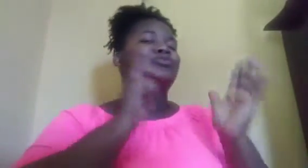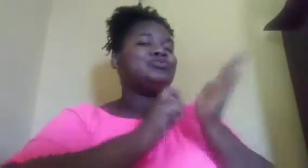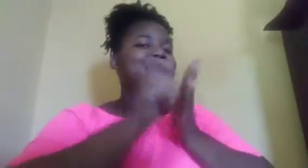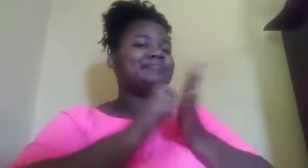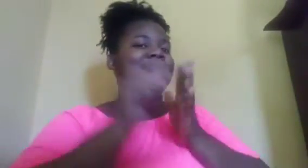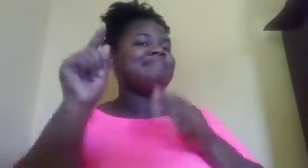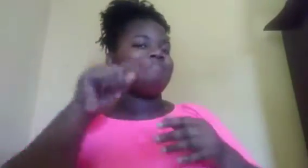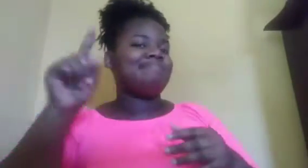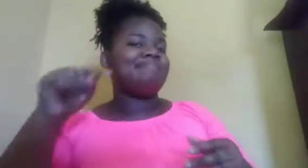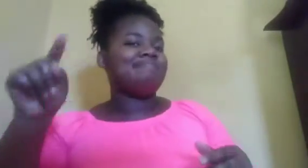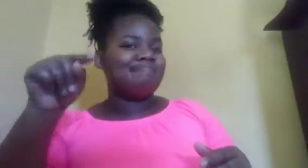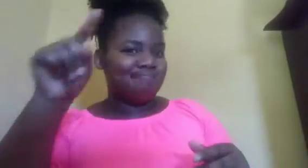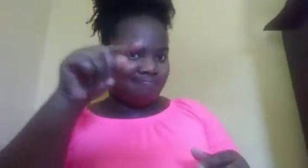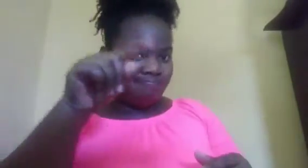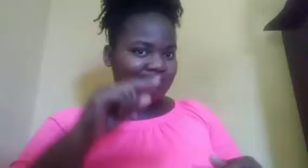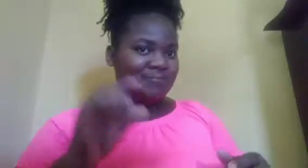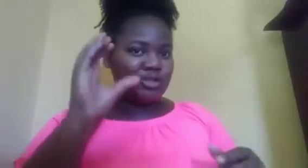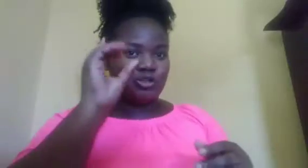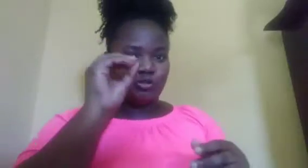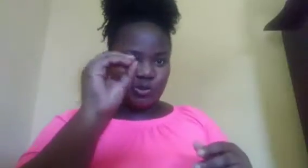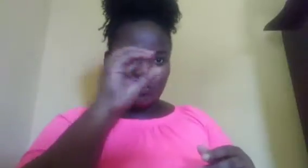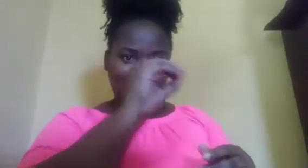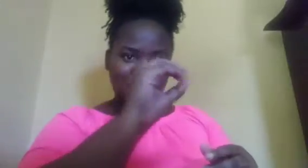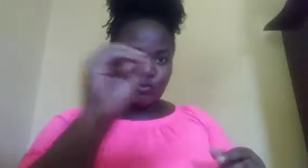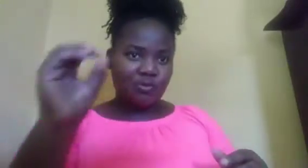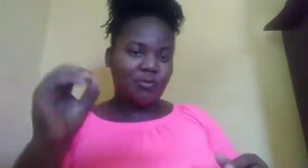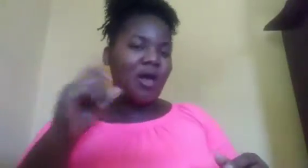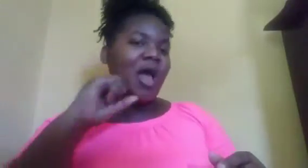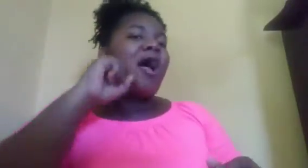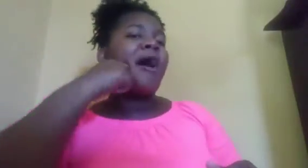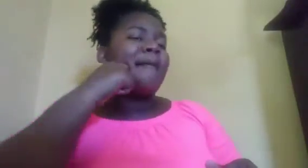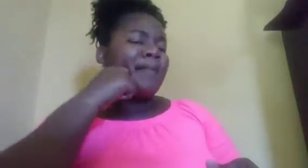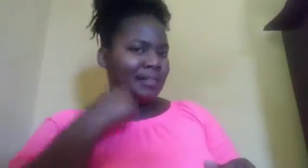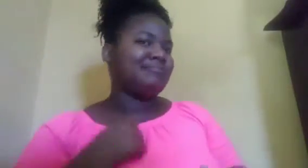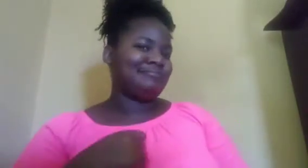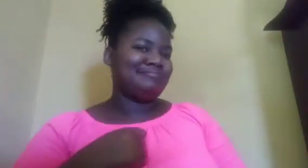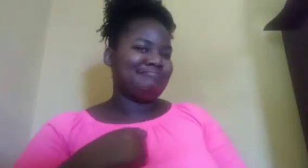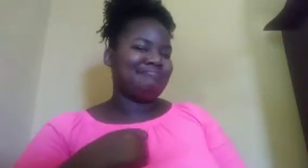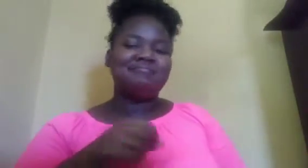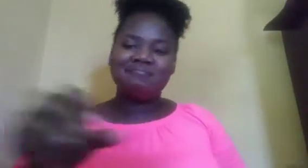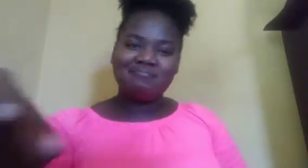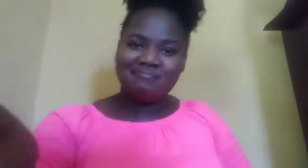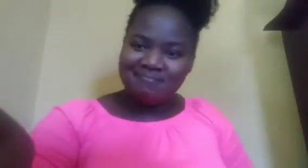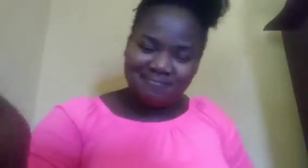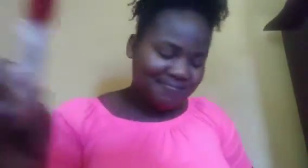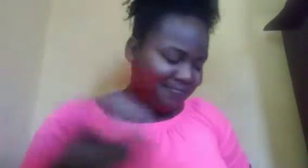do remainders and carry over. So we're going to use the circles, our apples.